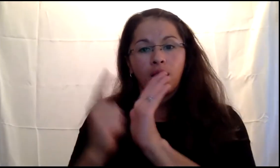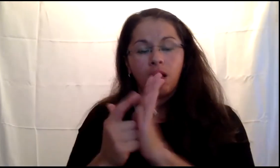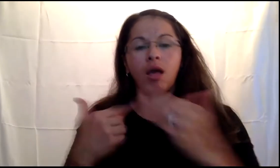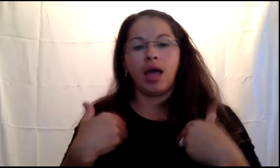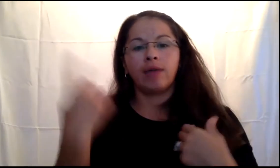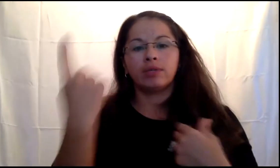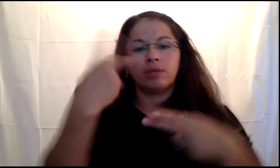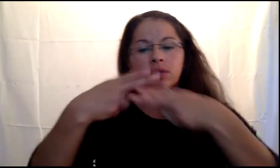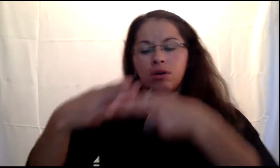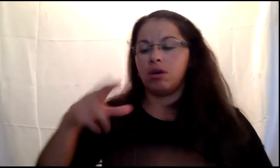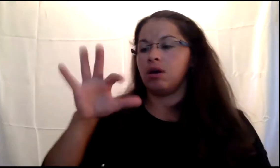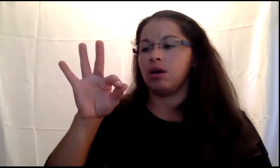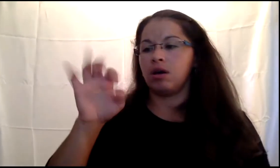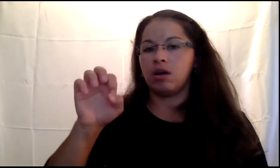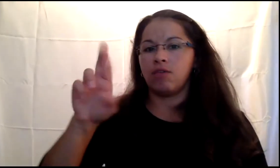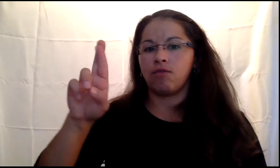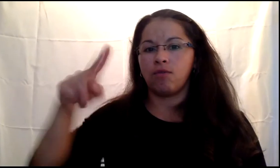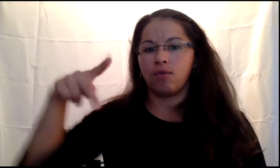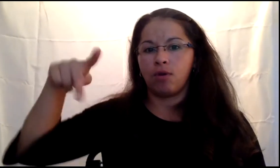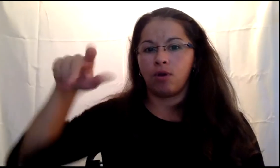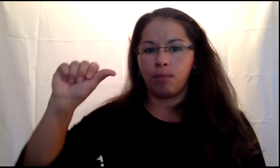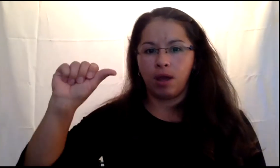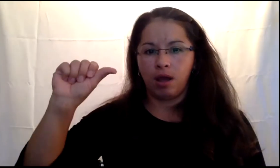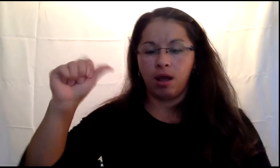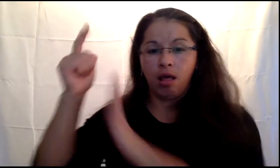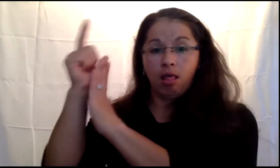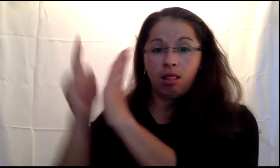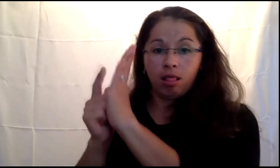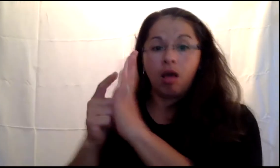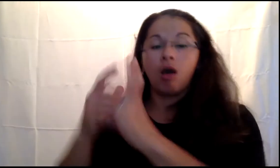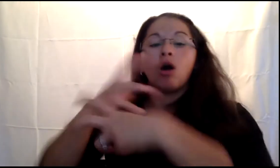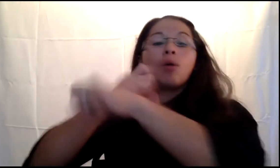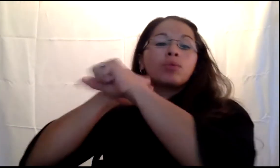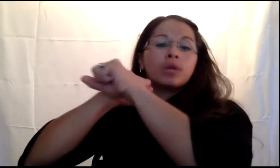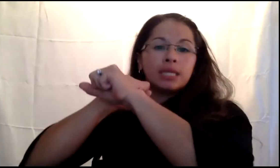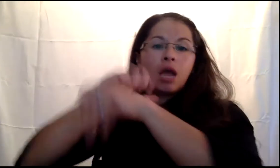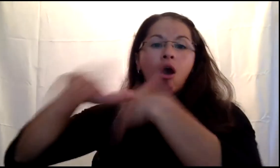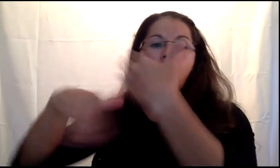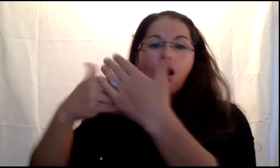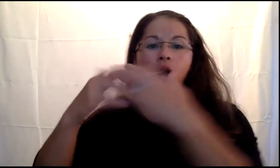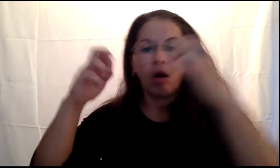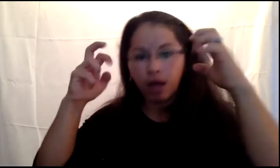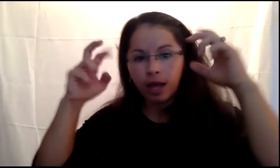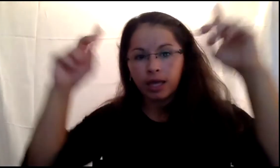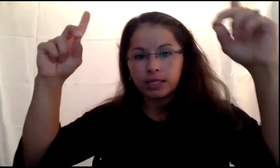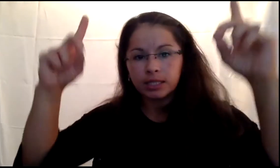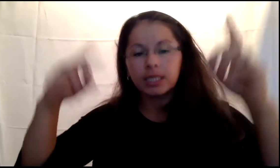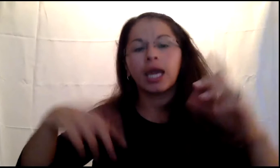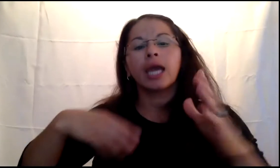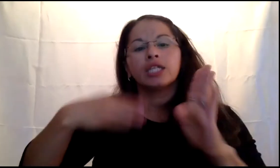which protects all education records. So it protects your education records. However,